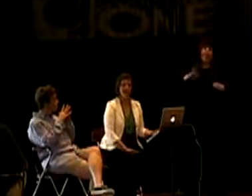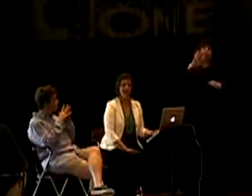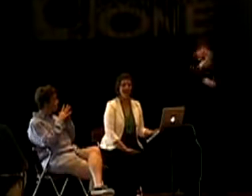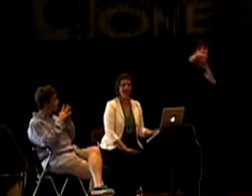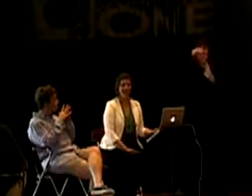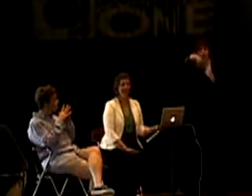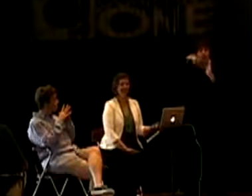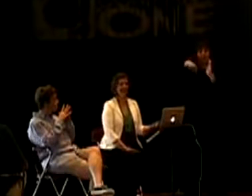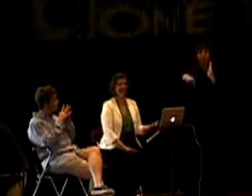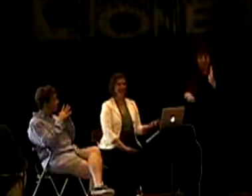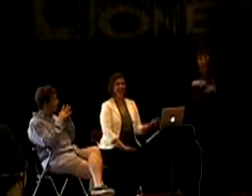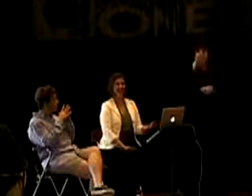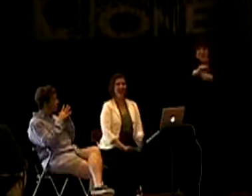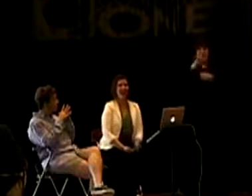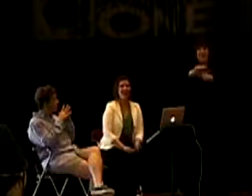it's a start.